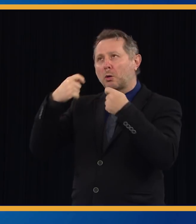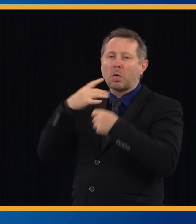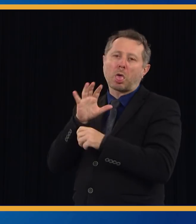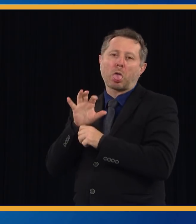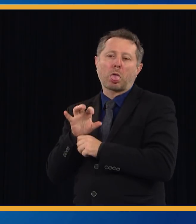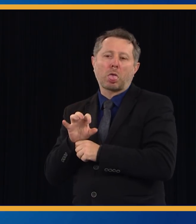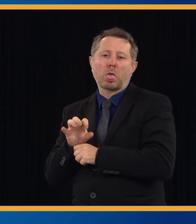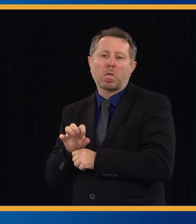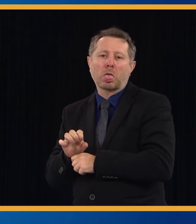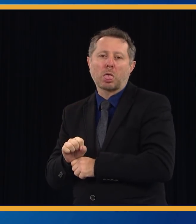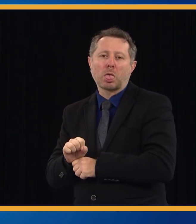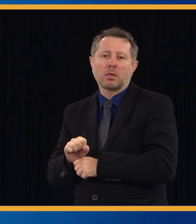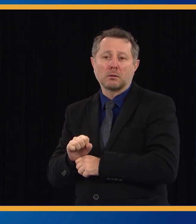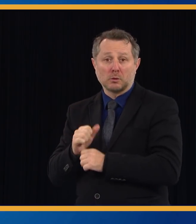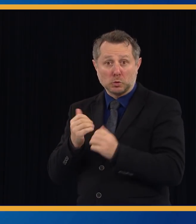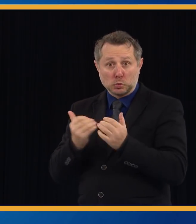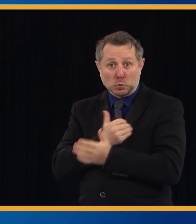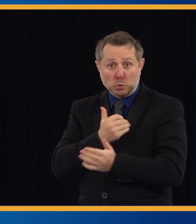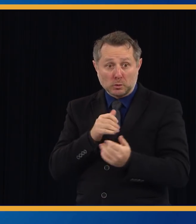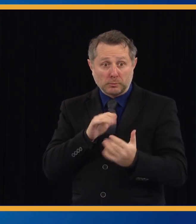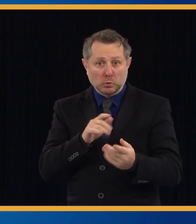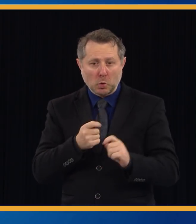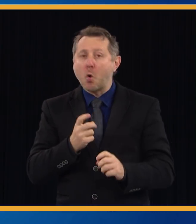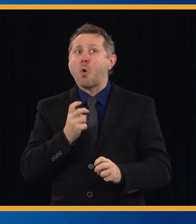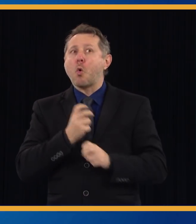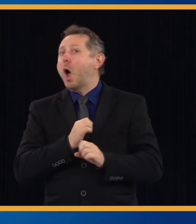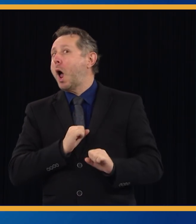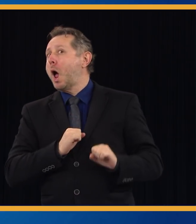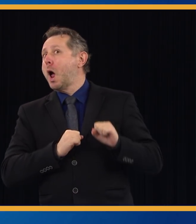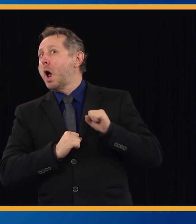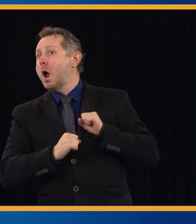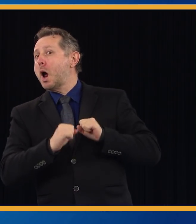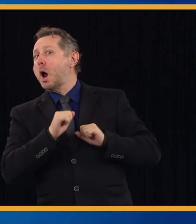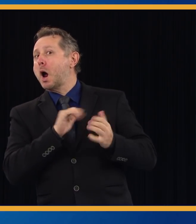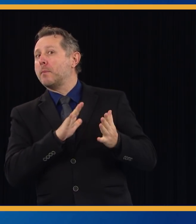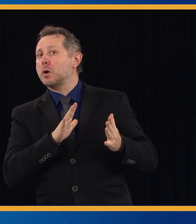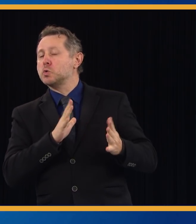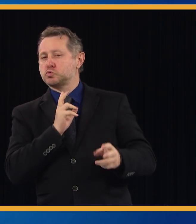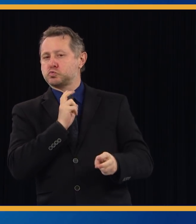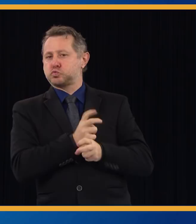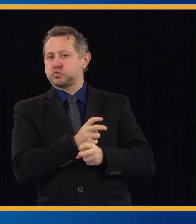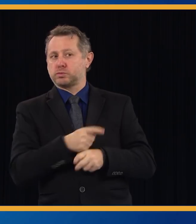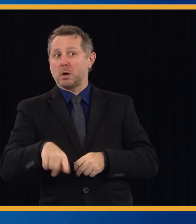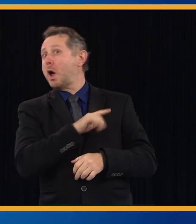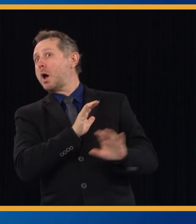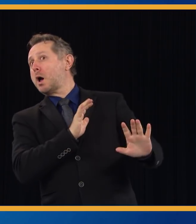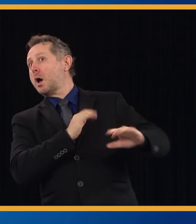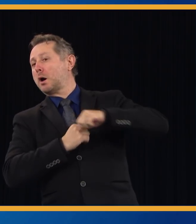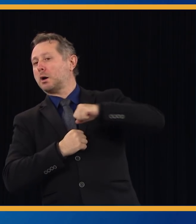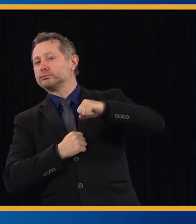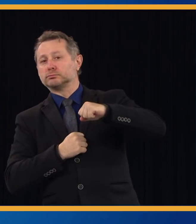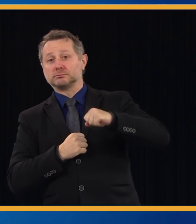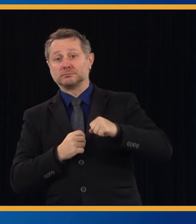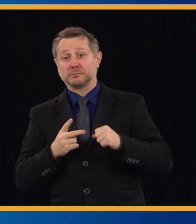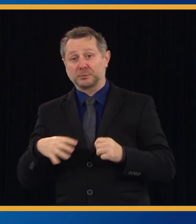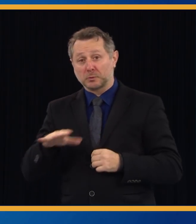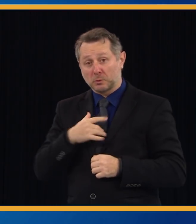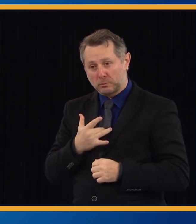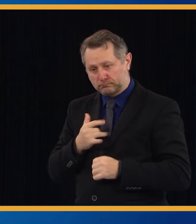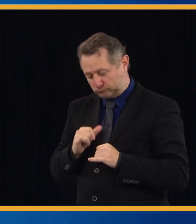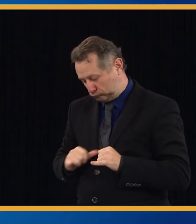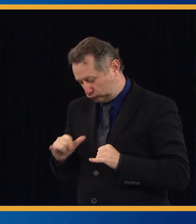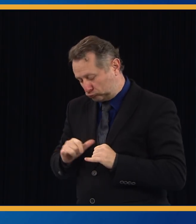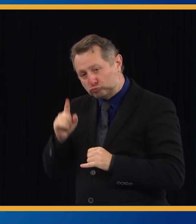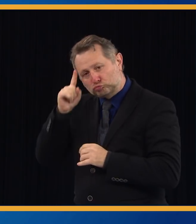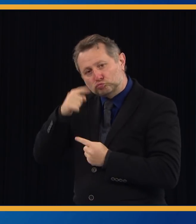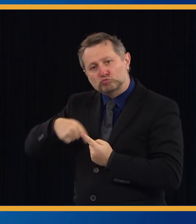so it's hard. It's hard to make change. It's hard to make change in your own life, let alone on a societal, collective level. But